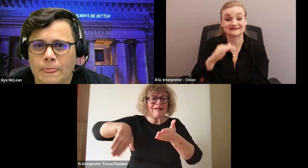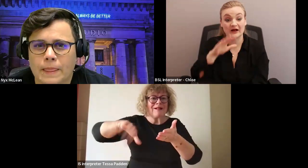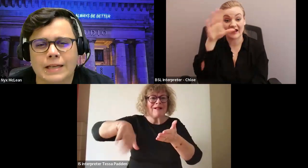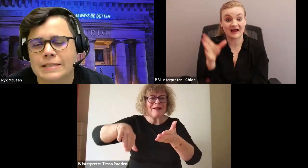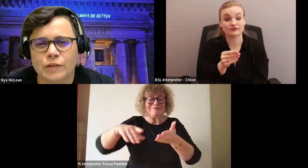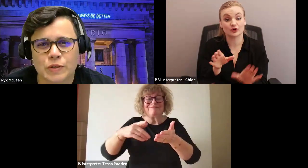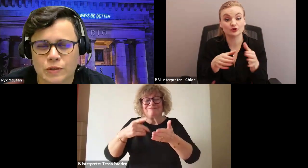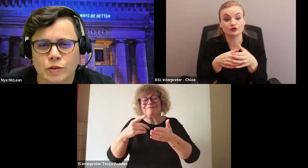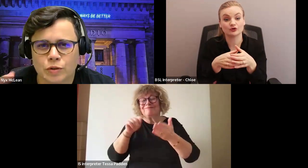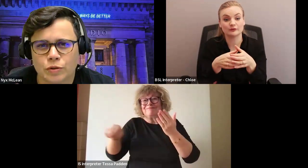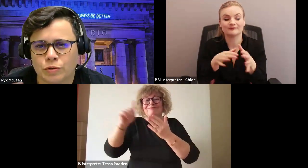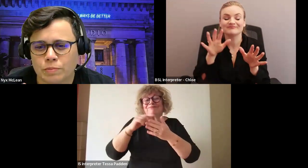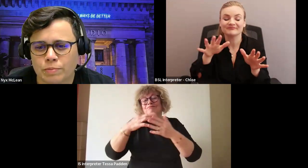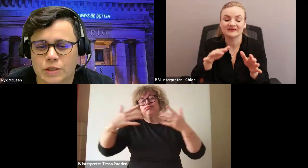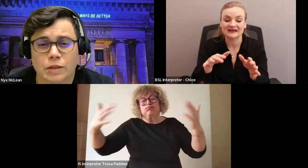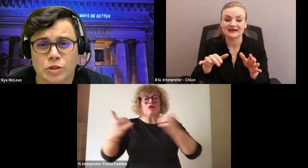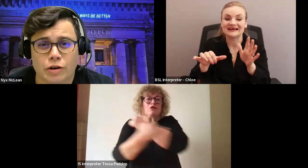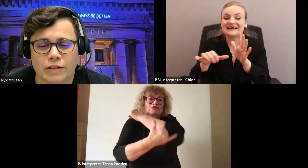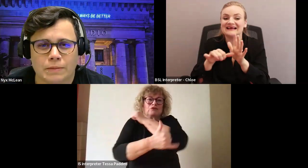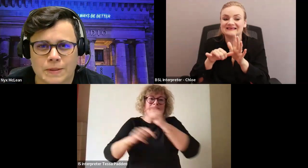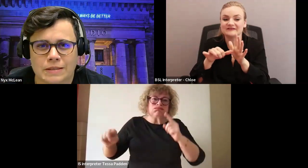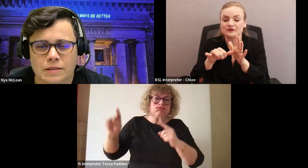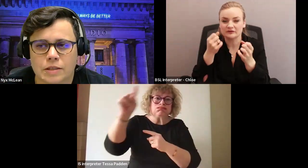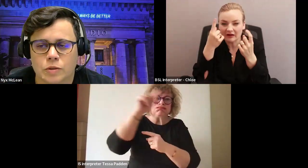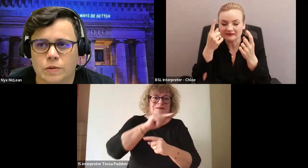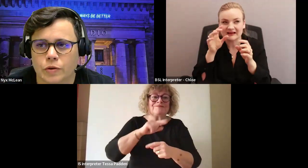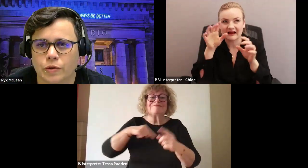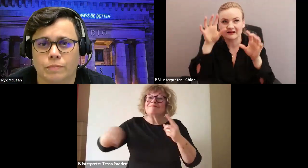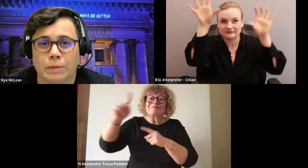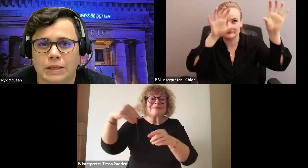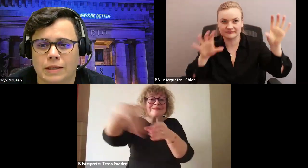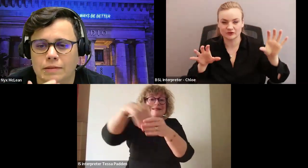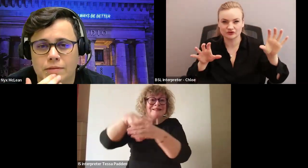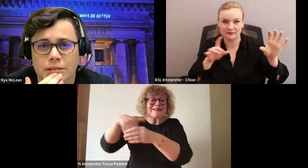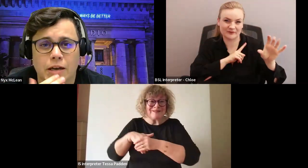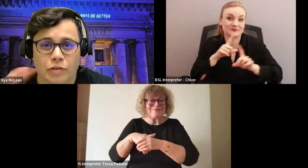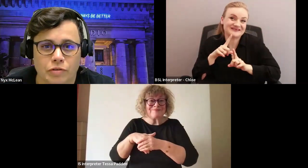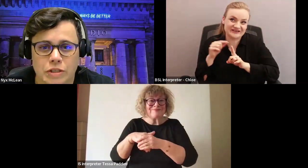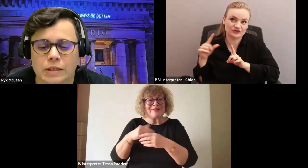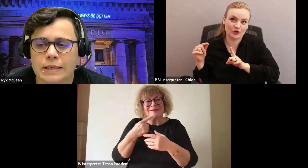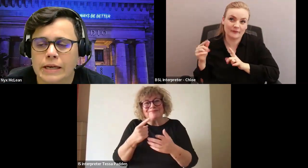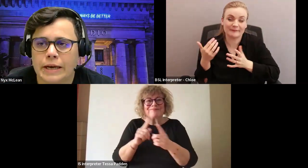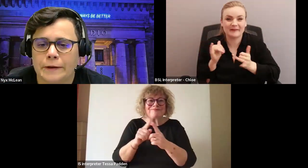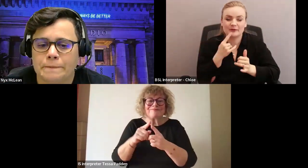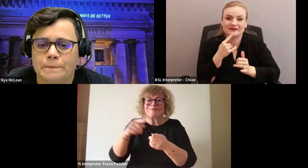and it's difficult to position them geographically because it's digital, so maybe the Southern African